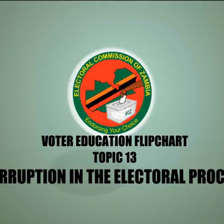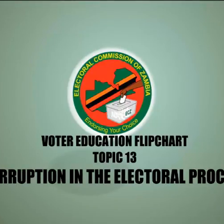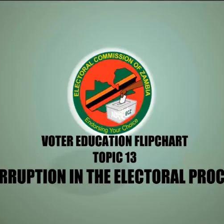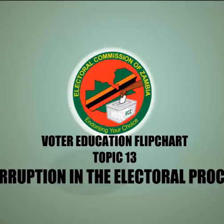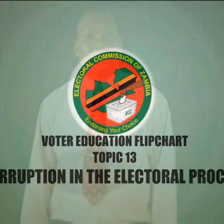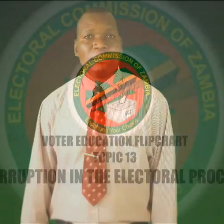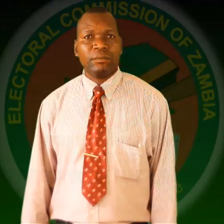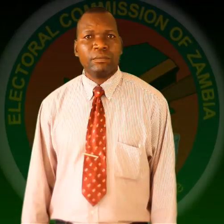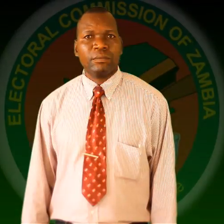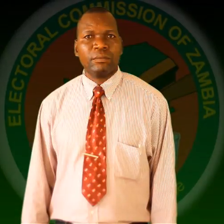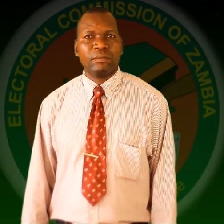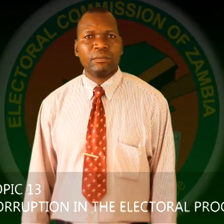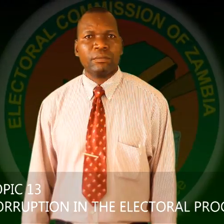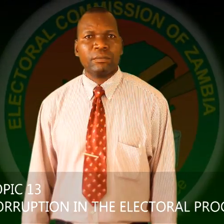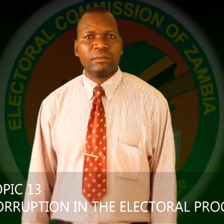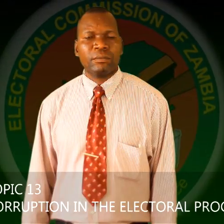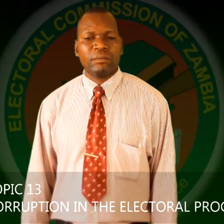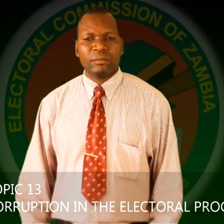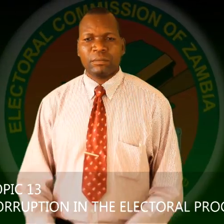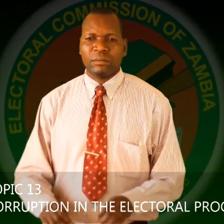voice. Topic 13.